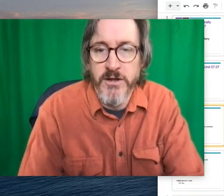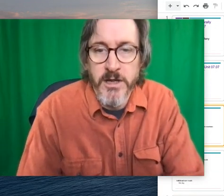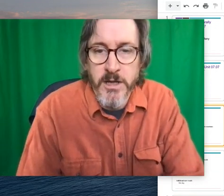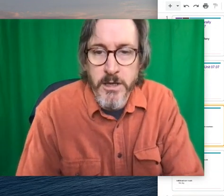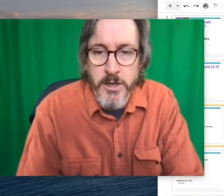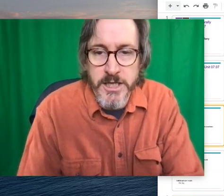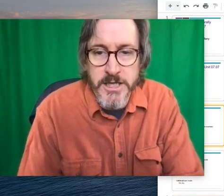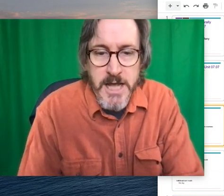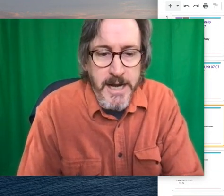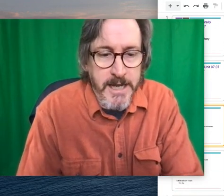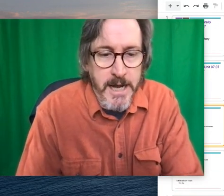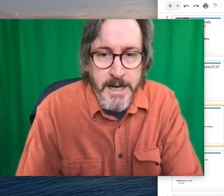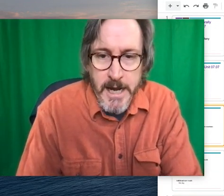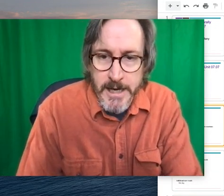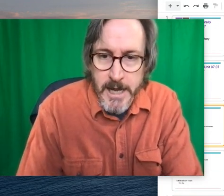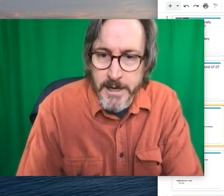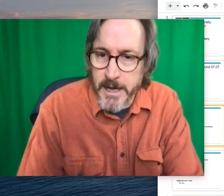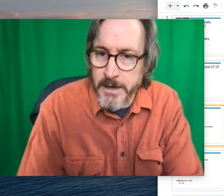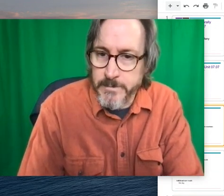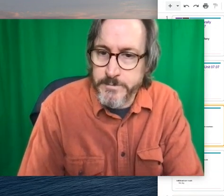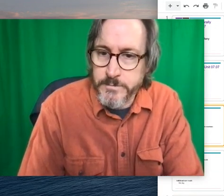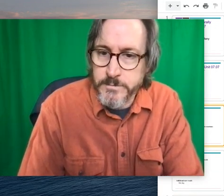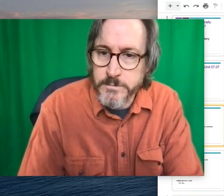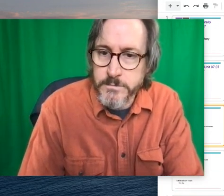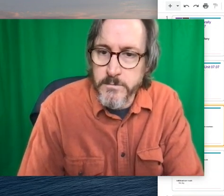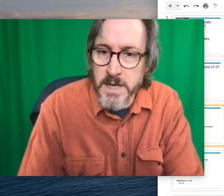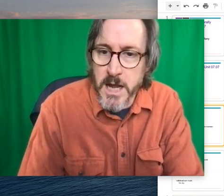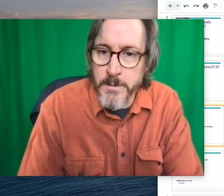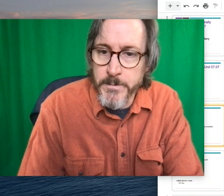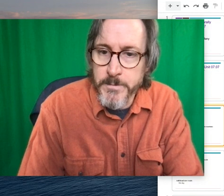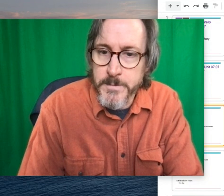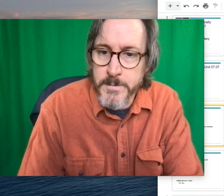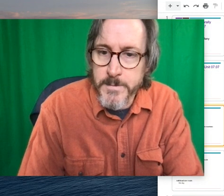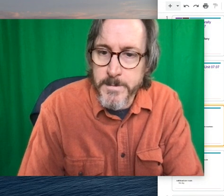have yada, yada, yada, yada, yada?